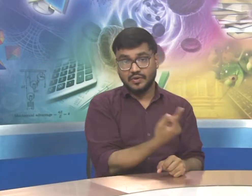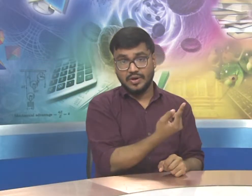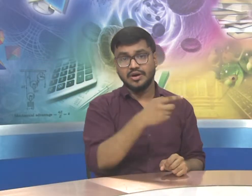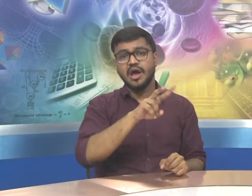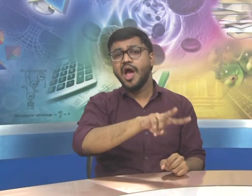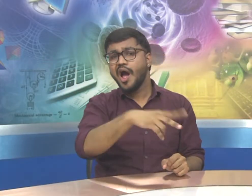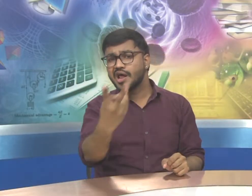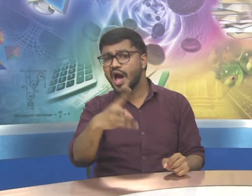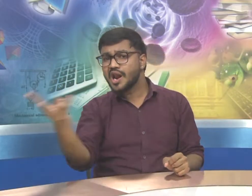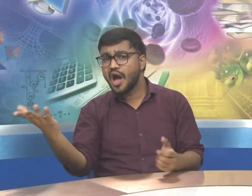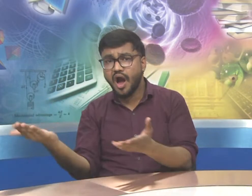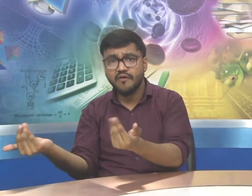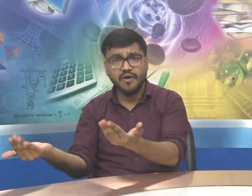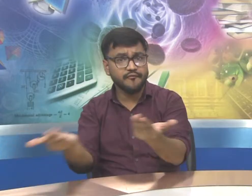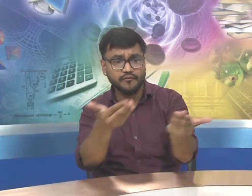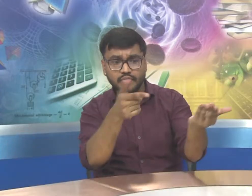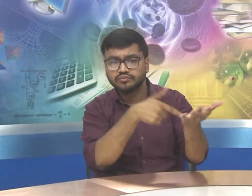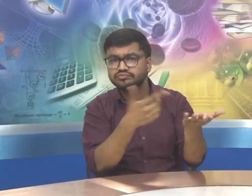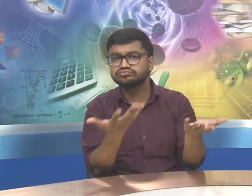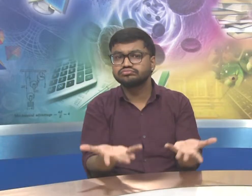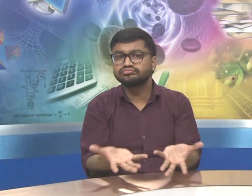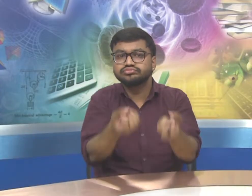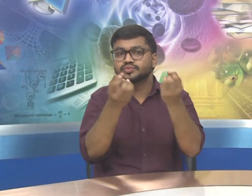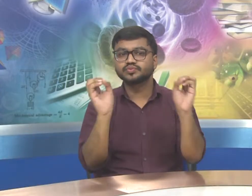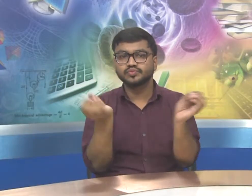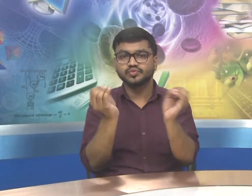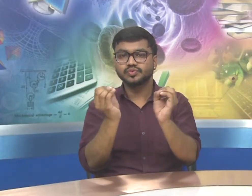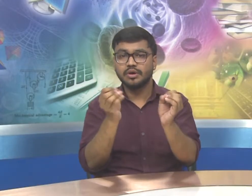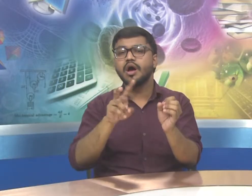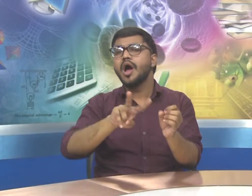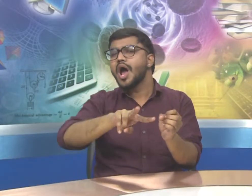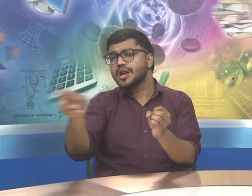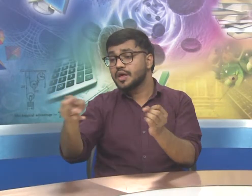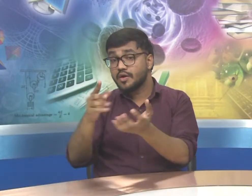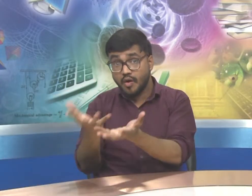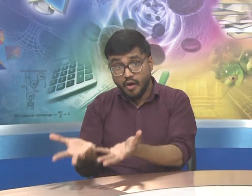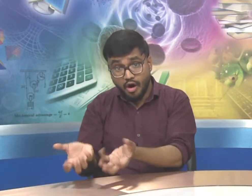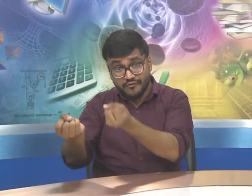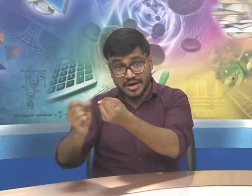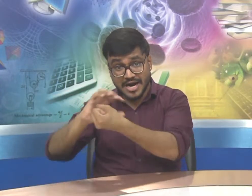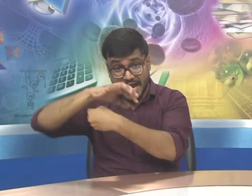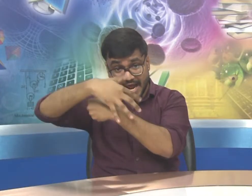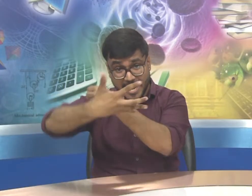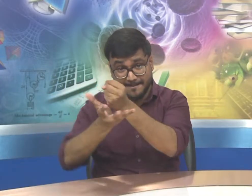Short example, a hydrogen atom rarely exists alone,